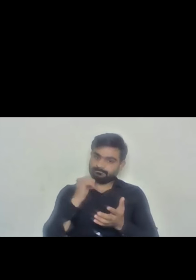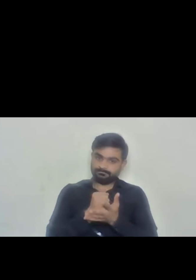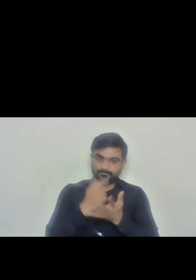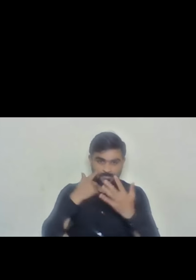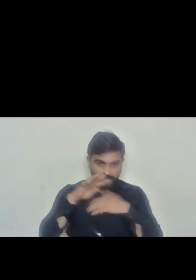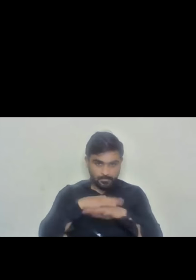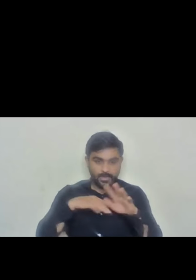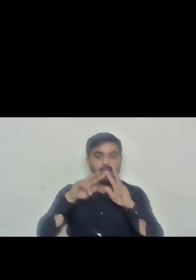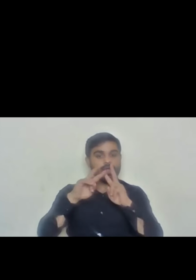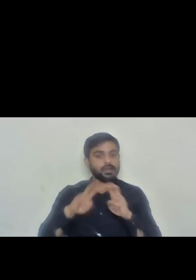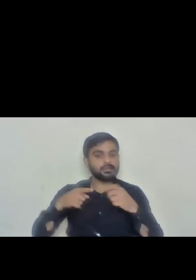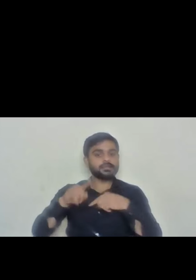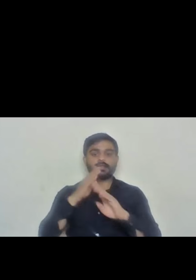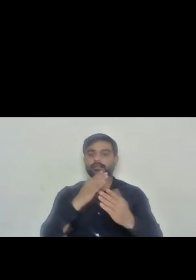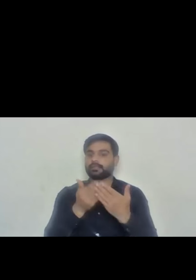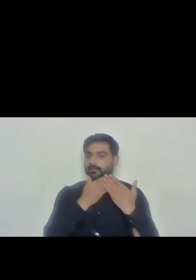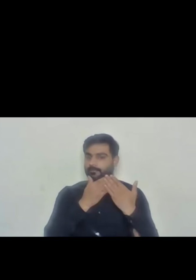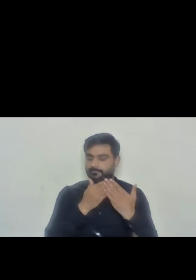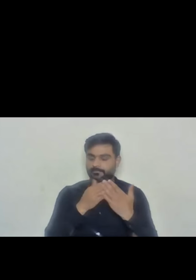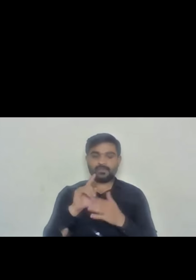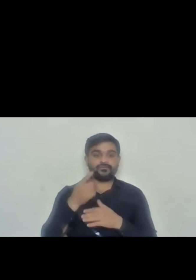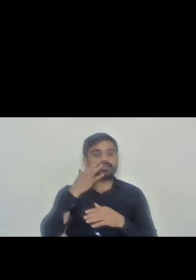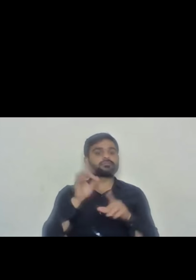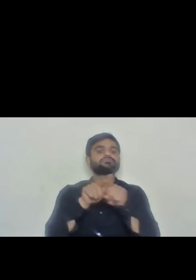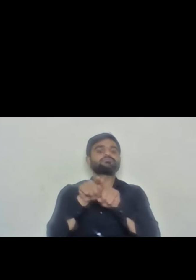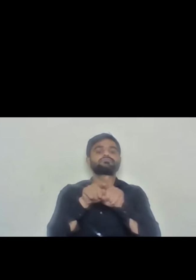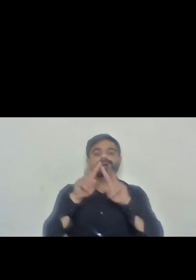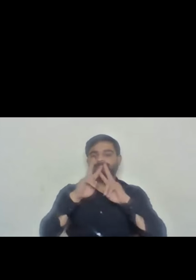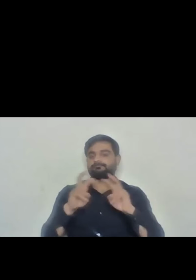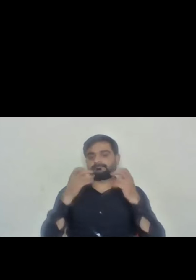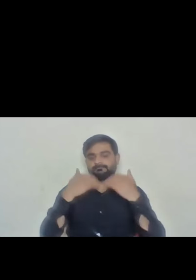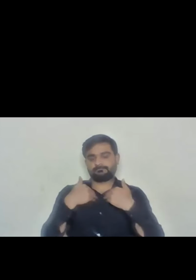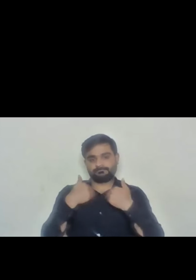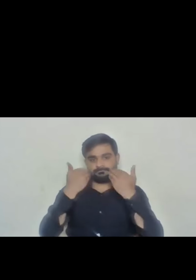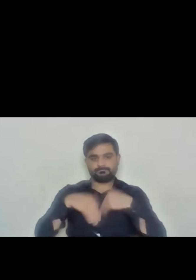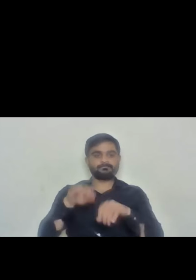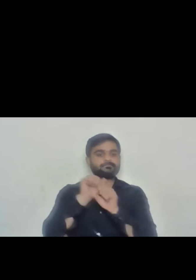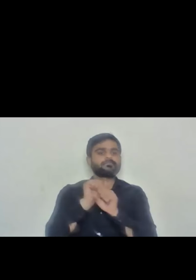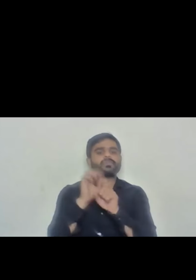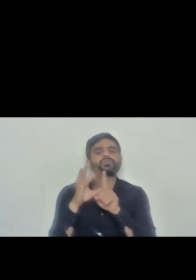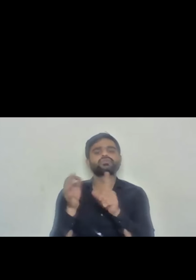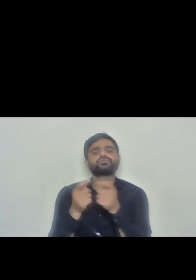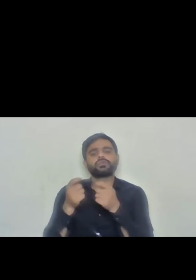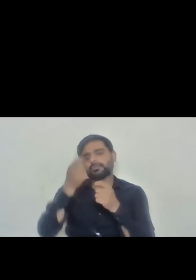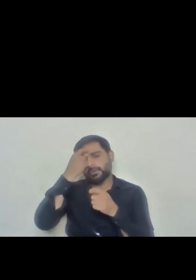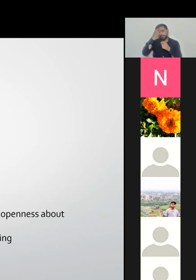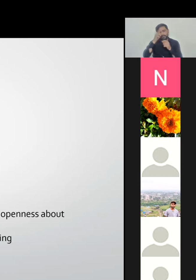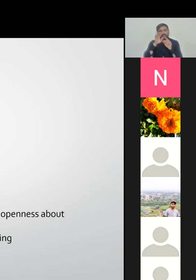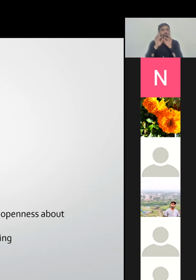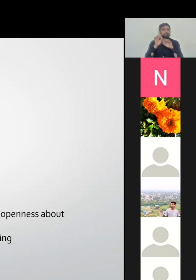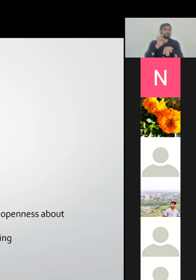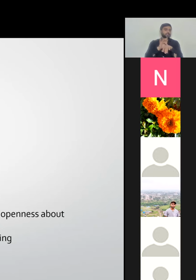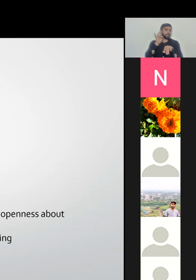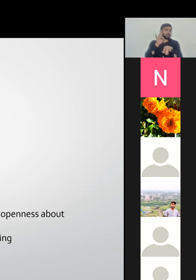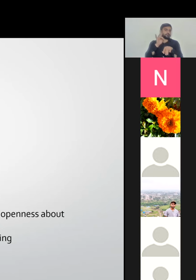your research, you ensure your safety. For example, as social sciences researchers, we sometimes deal with issues which are very, very sensitive.